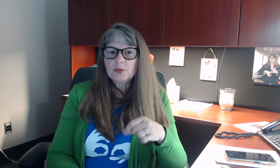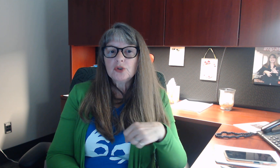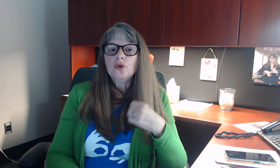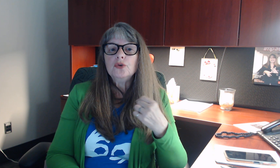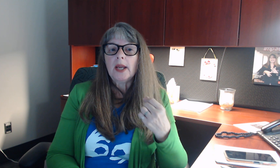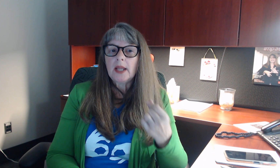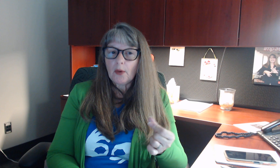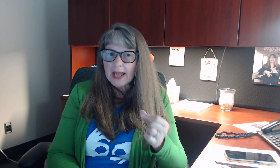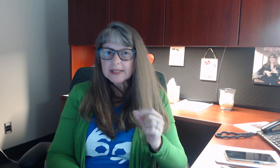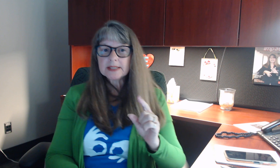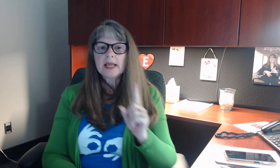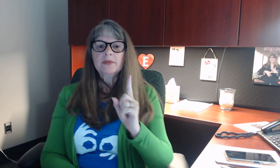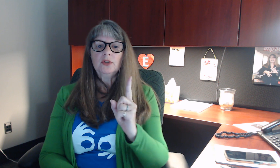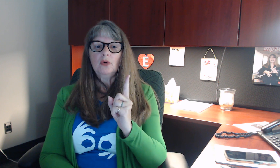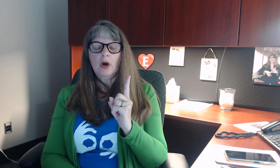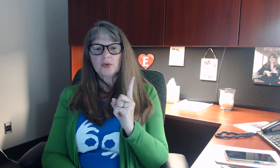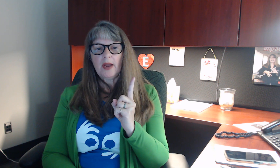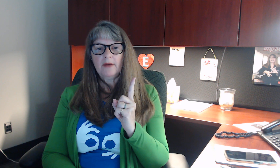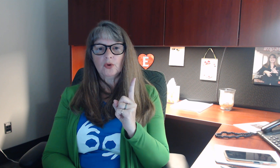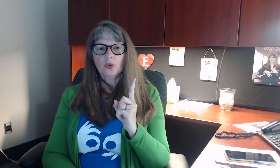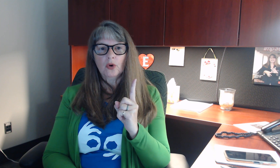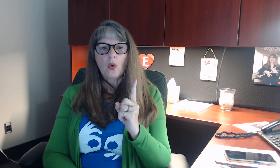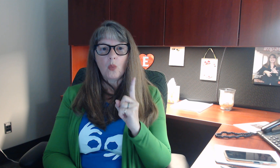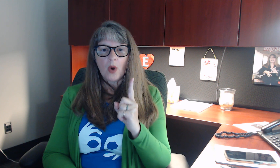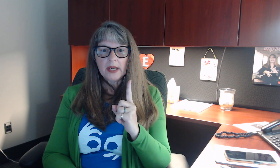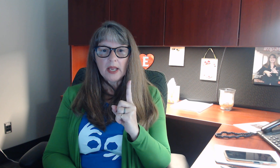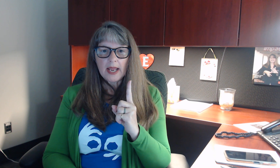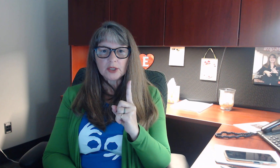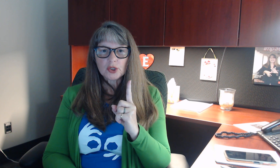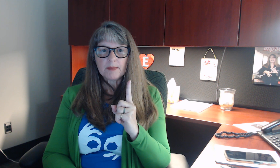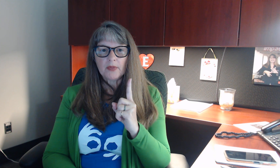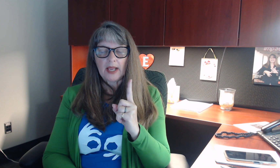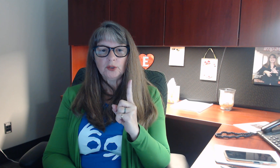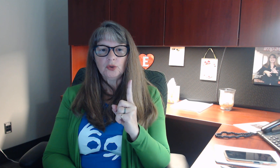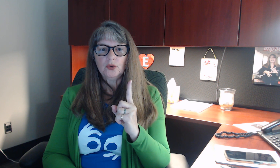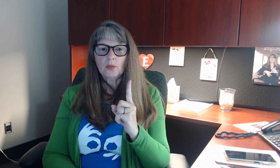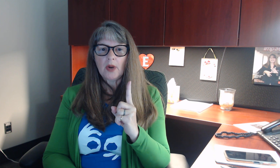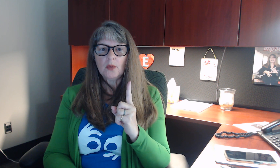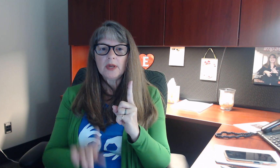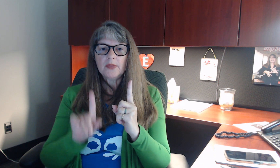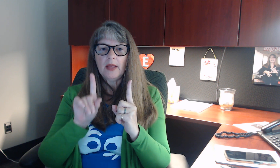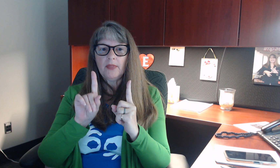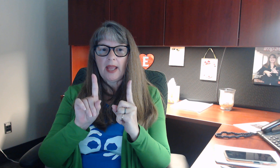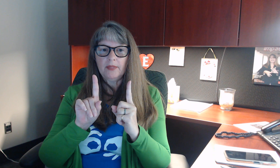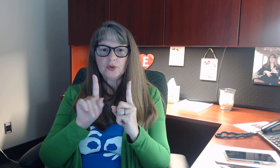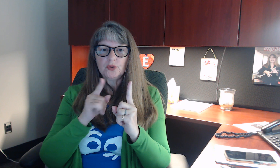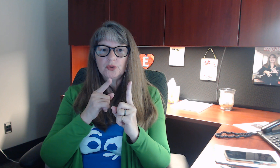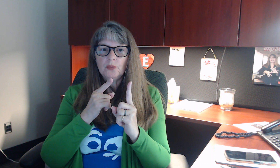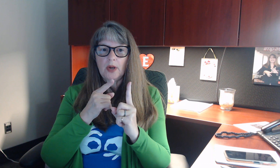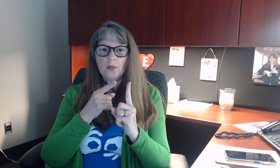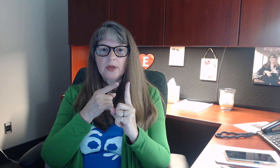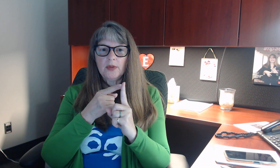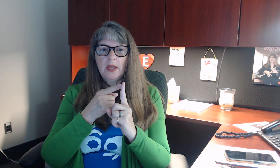or you digress, then you also have your one hand shape on the hand you do not write with, and the hand that you do write with.